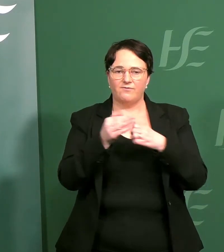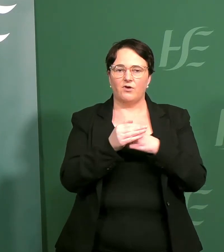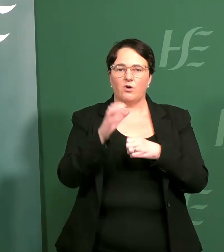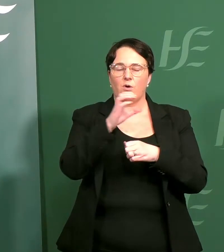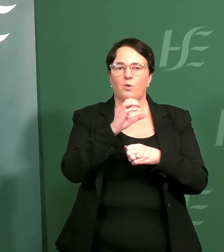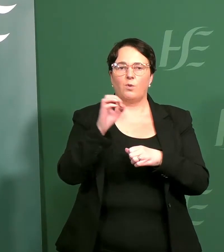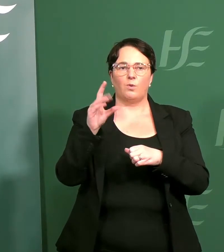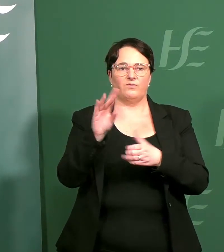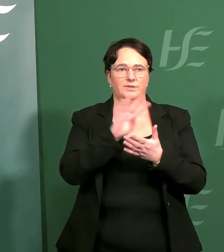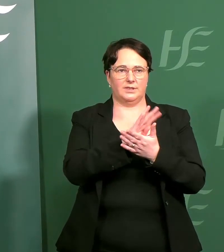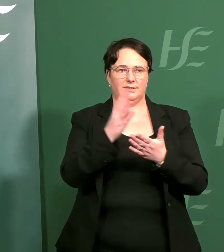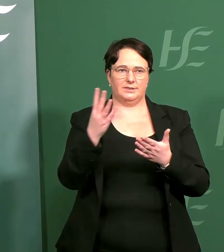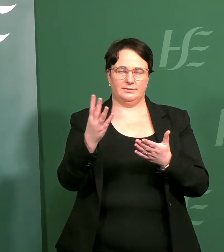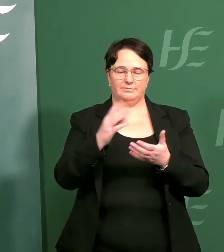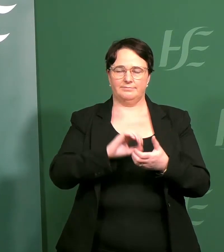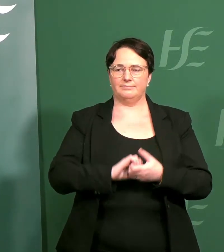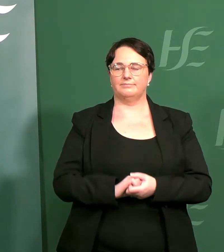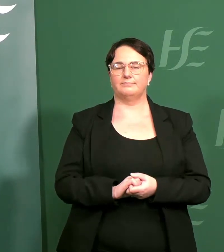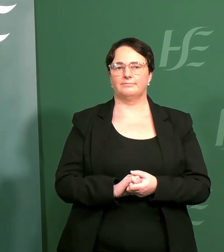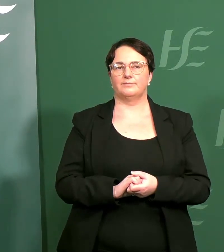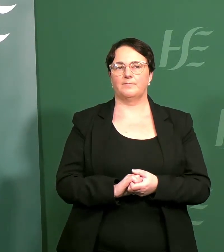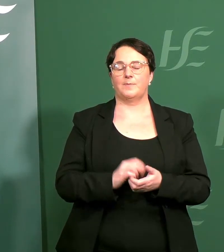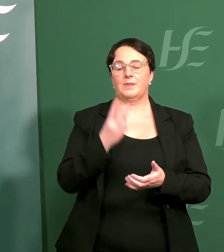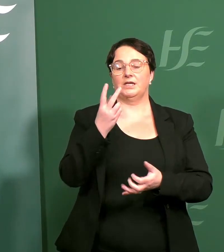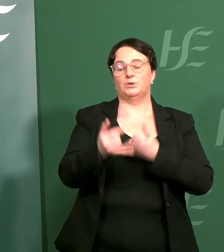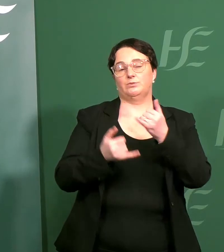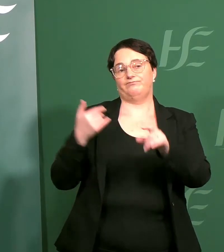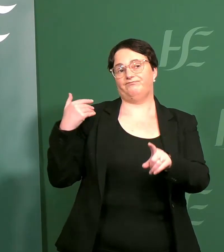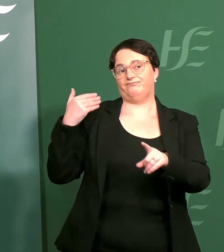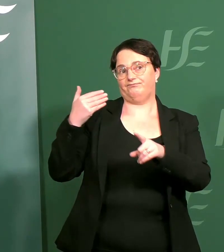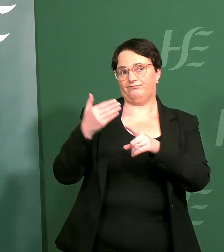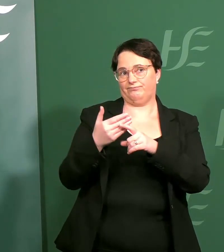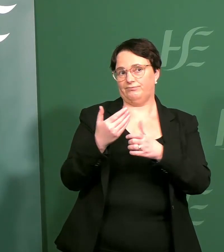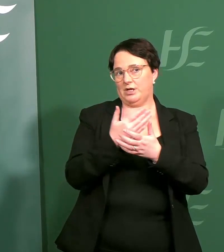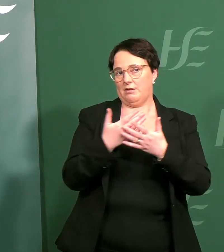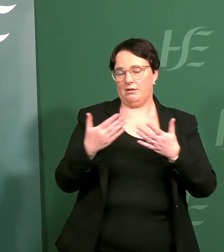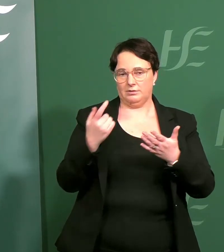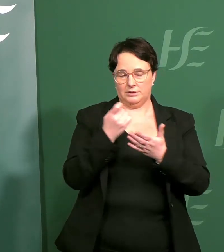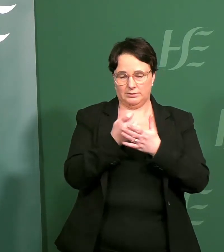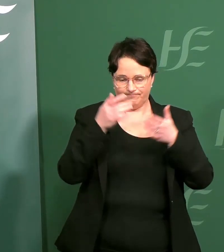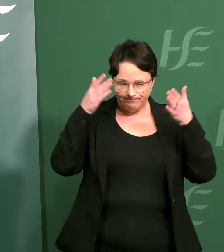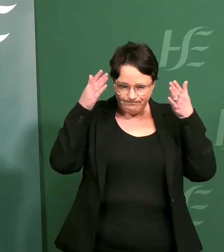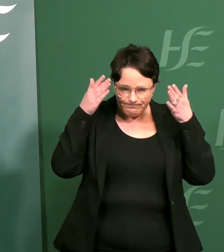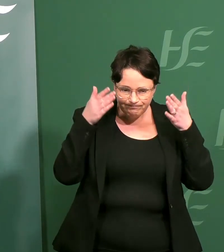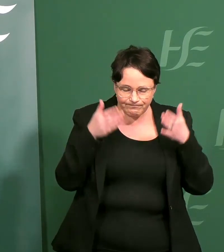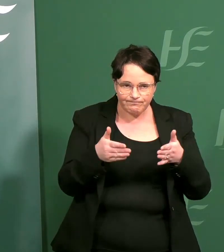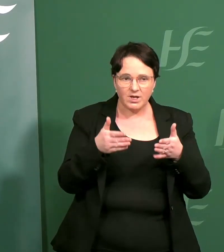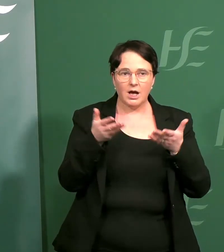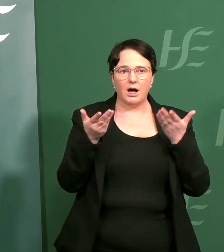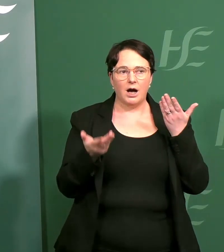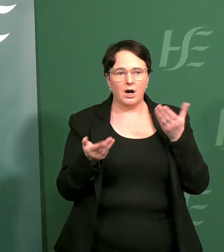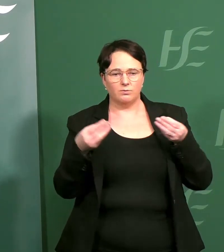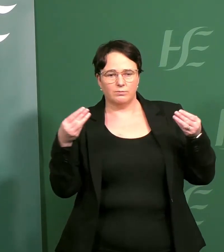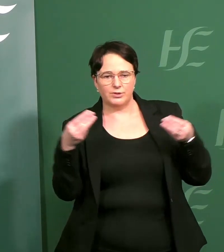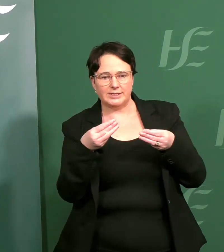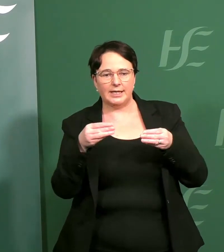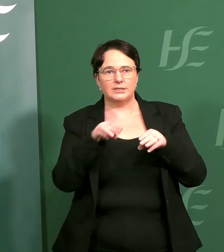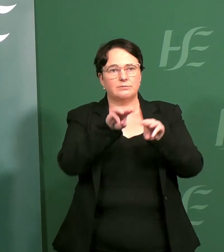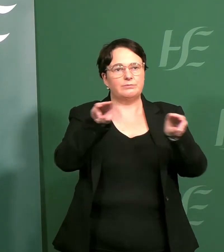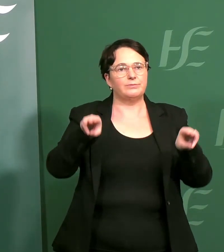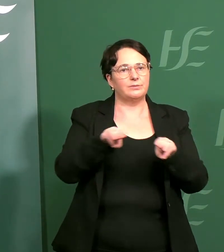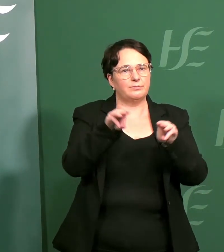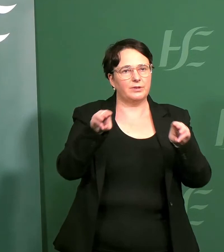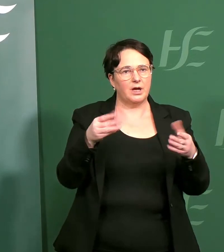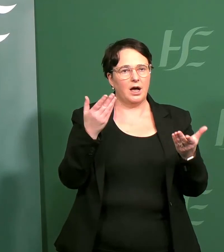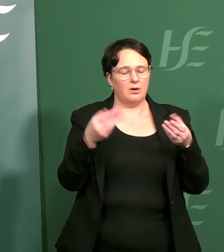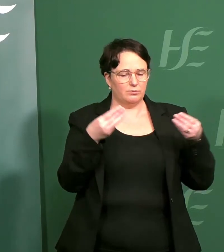COVID-19. In that period of time, we spent a huge focus on looking at how we can protect the public and how we can